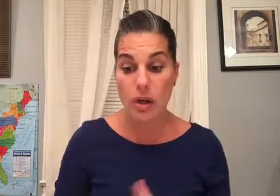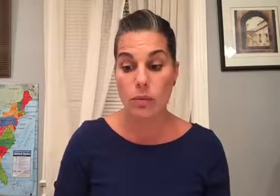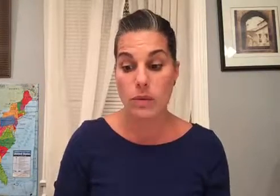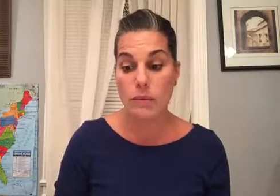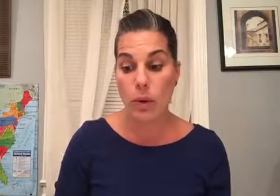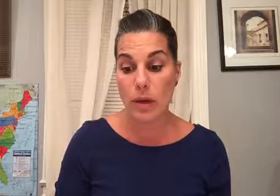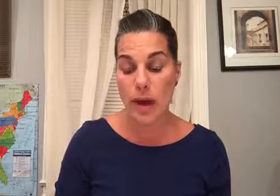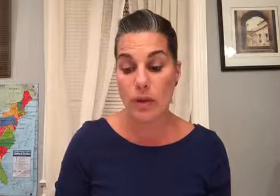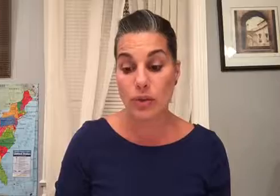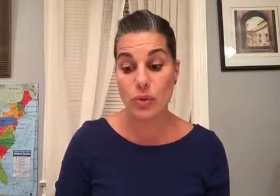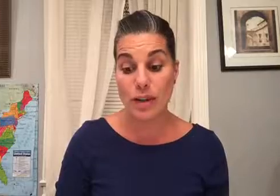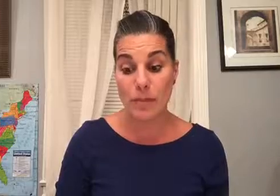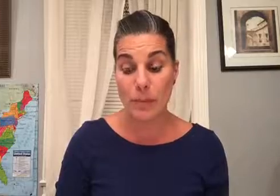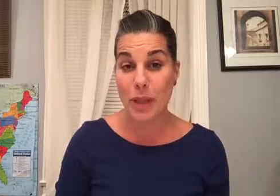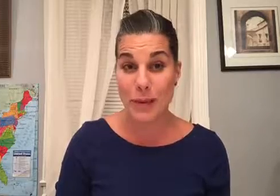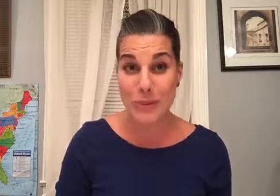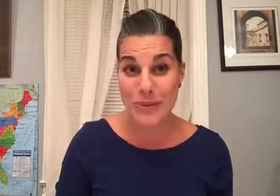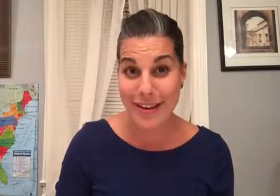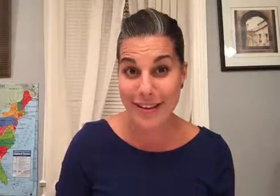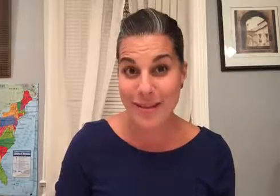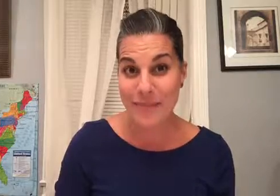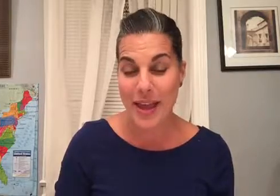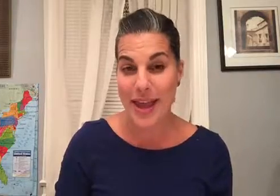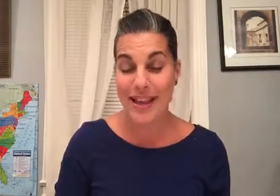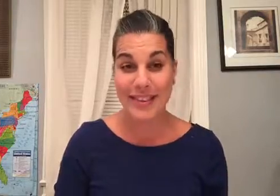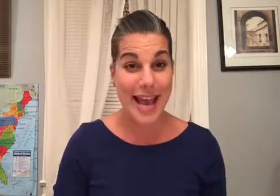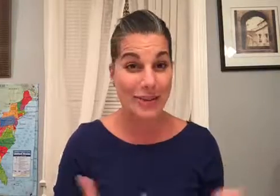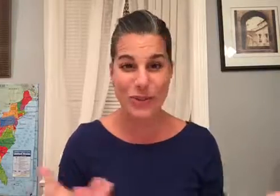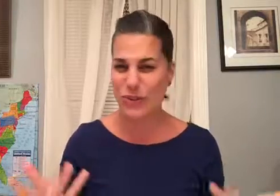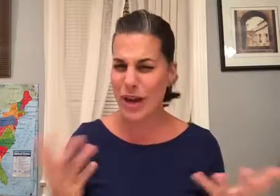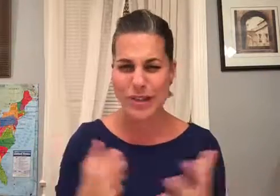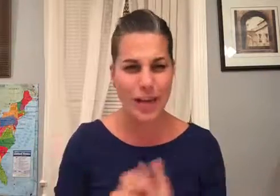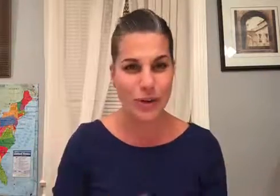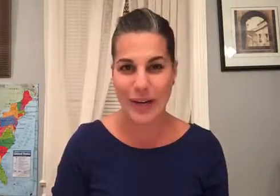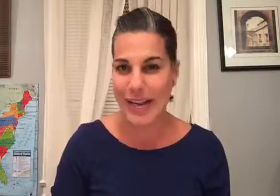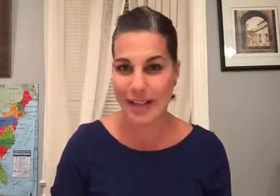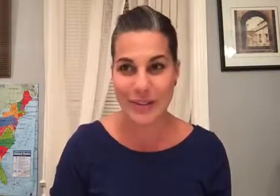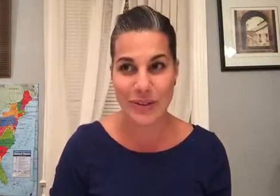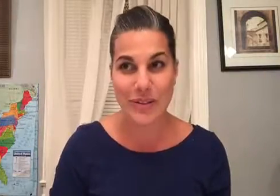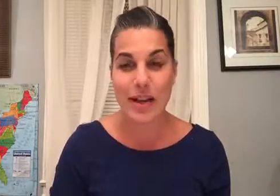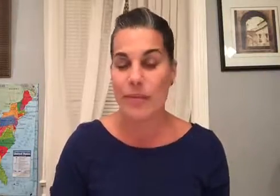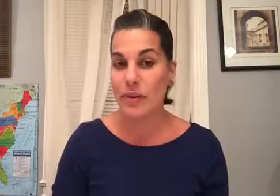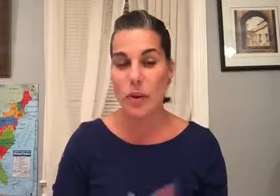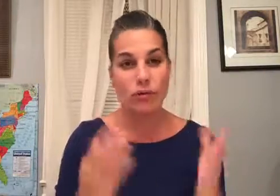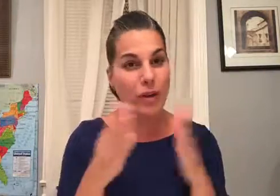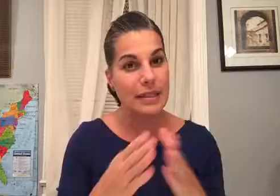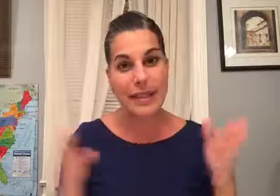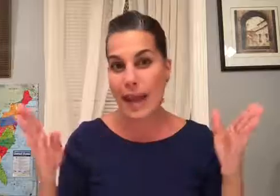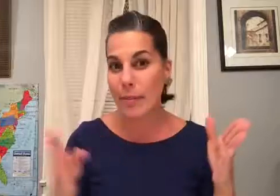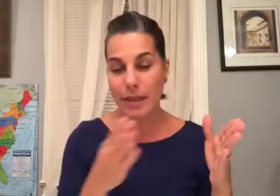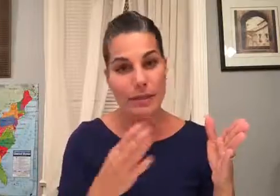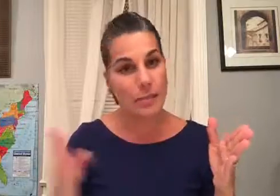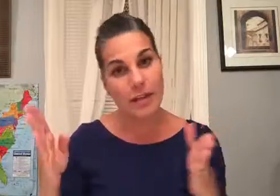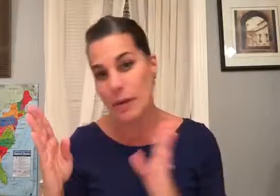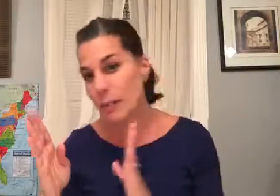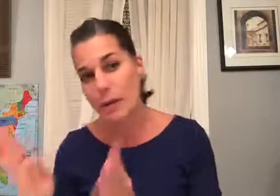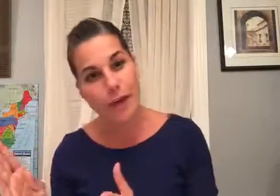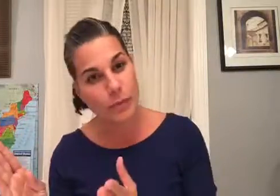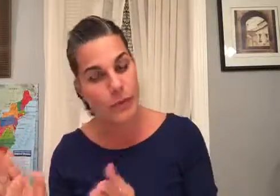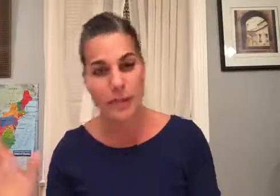we spoke about, do deaf people like music? And the answers, you guys had great answers. You know, it runs the gamut. Some deaf people love music,